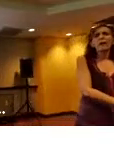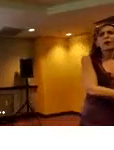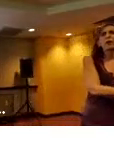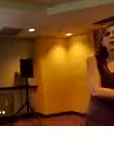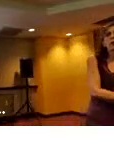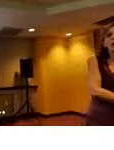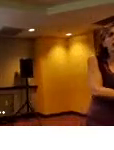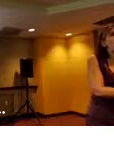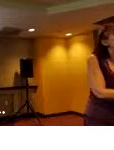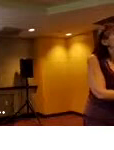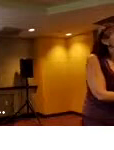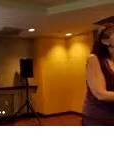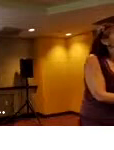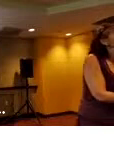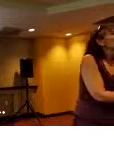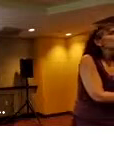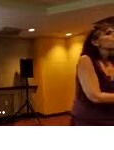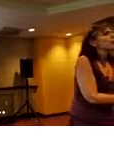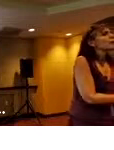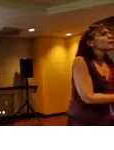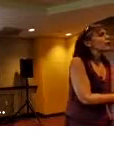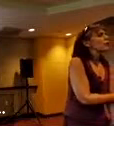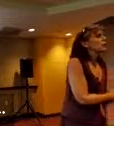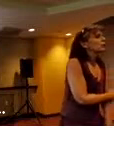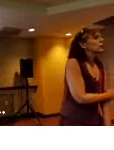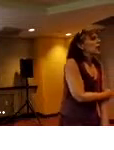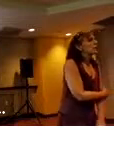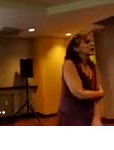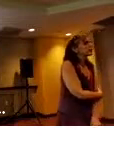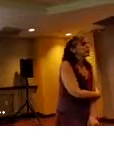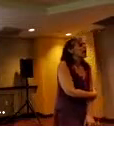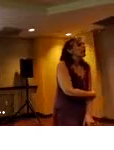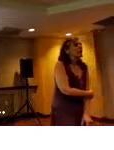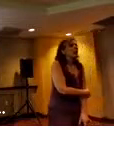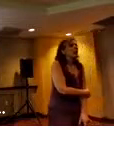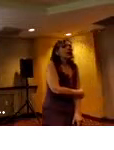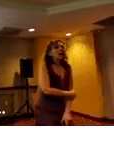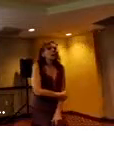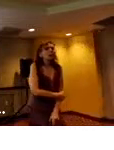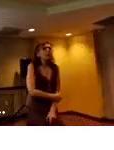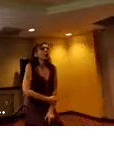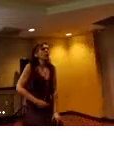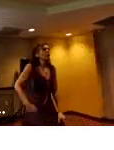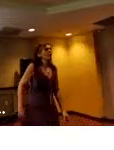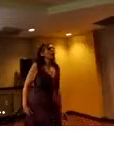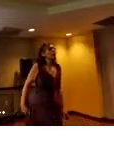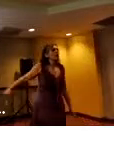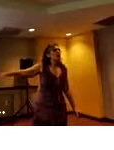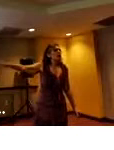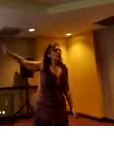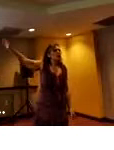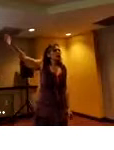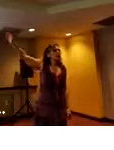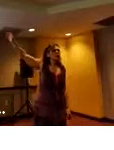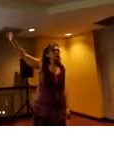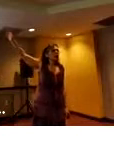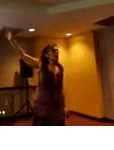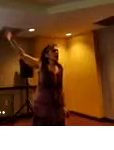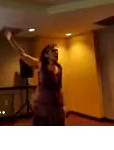We now have over, I can't even begin to tell you the number of frameworks and libraries we have. How many people work with frameworks at